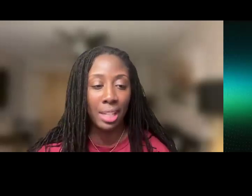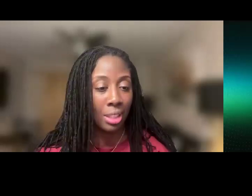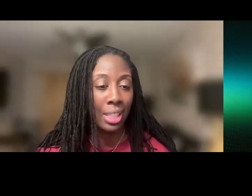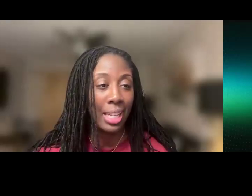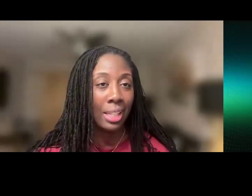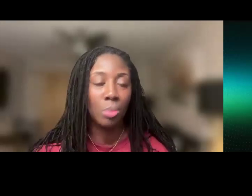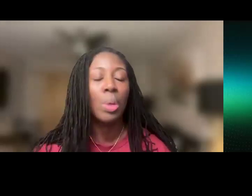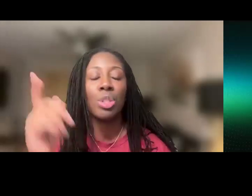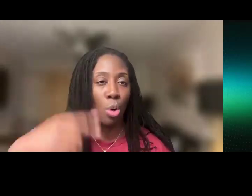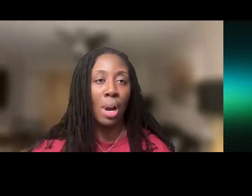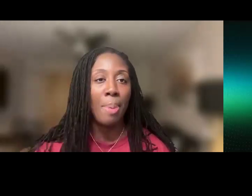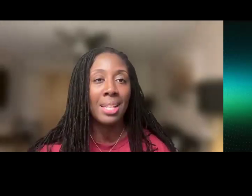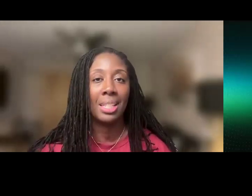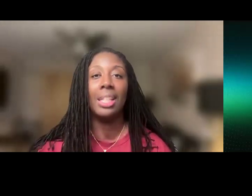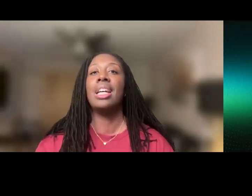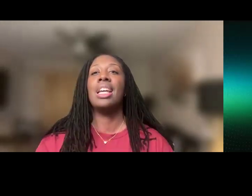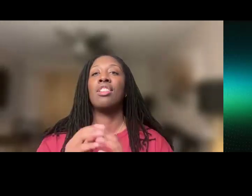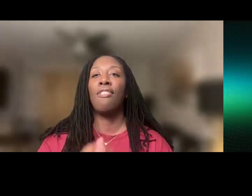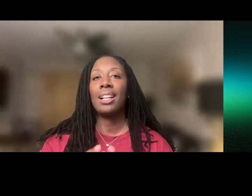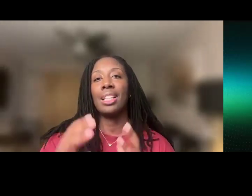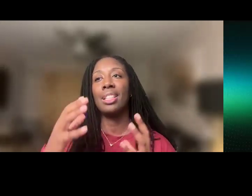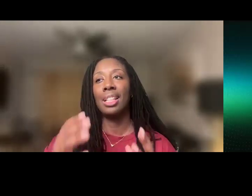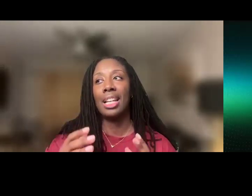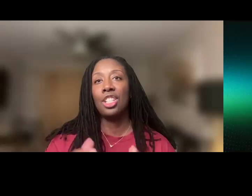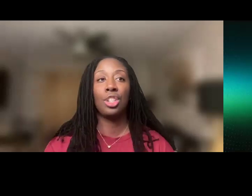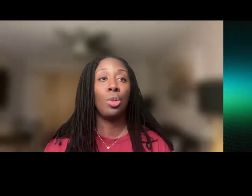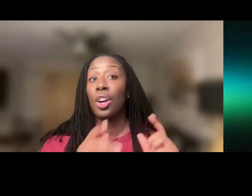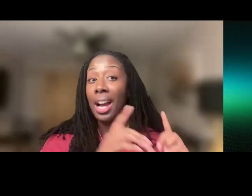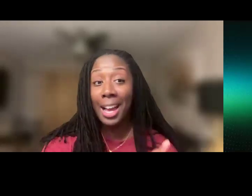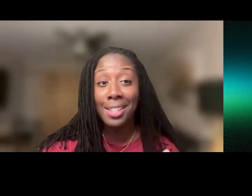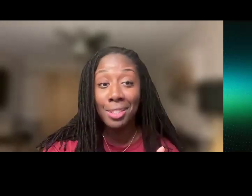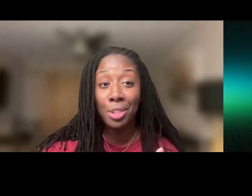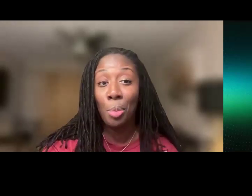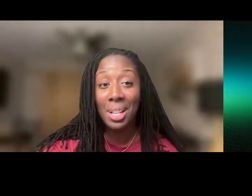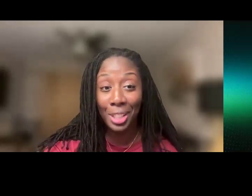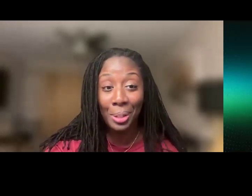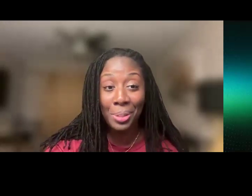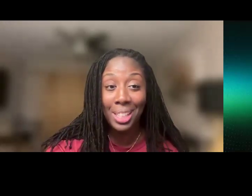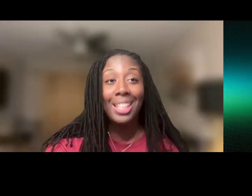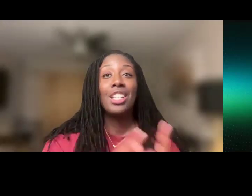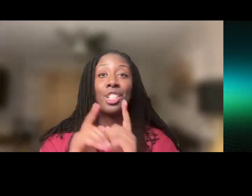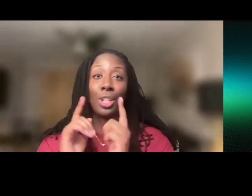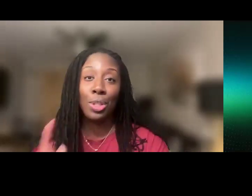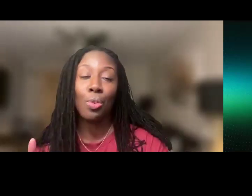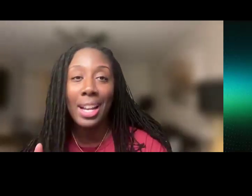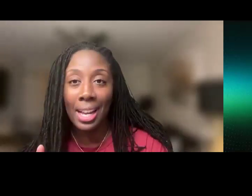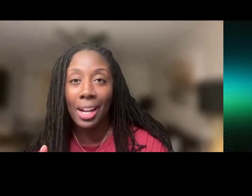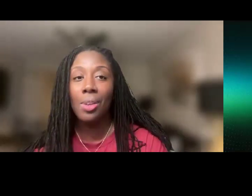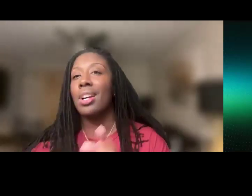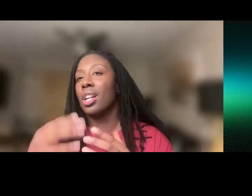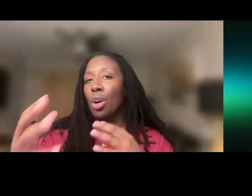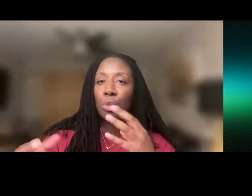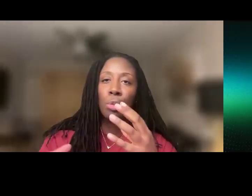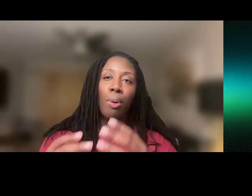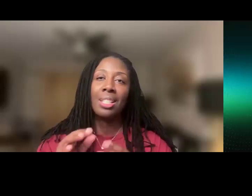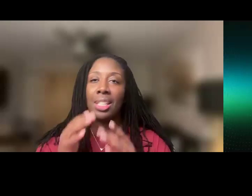cream is great, get it, we would scroll right past it. It's the fact Mm-hmm. that this lady shows her eyes 2 months ago, Mm-hmm. shows it right Mm-hmm.